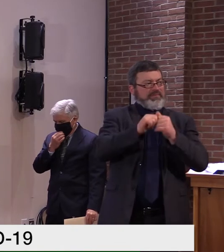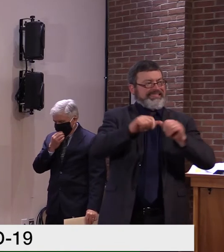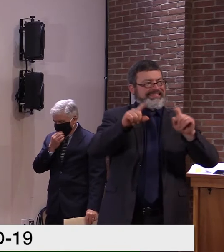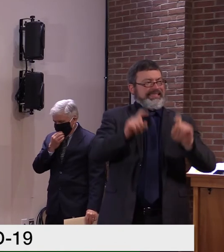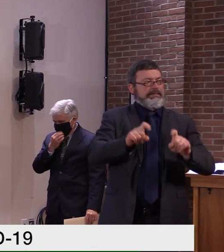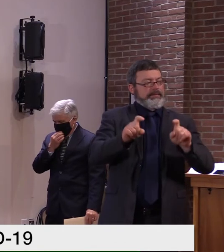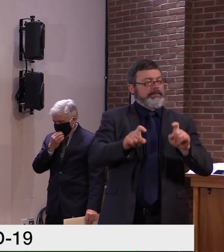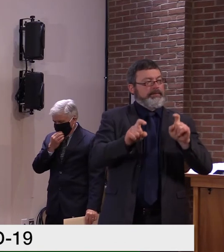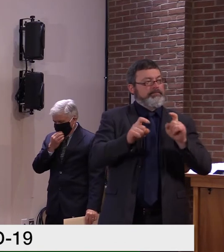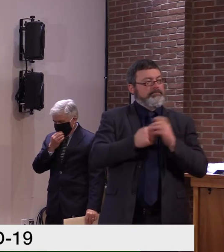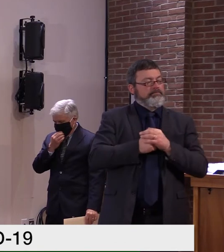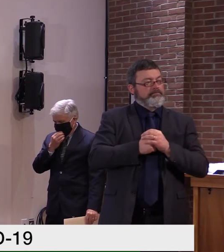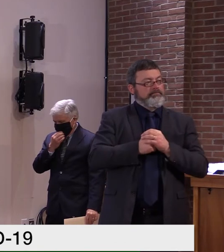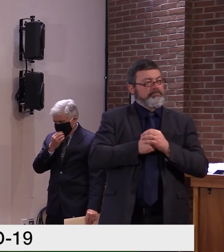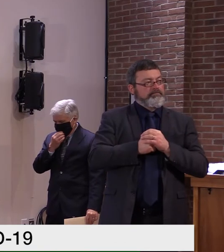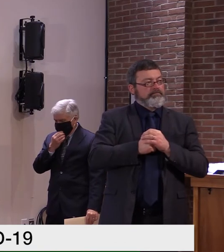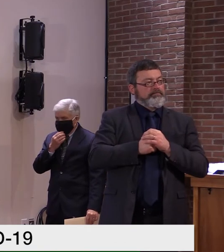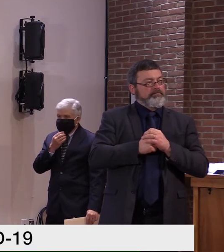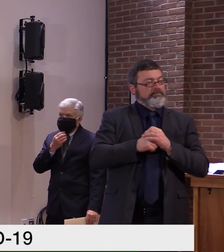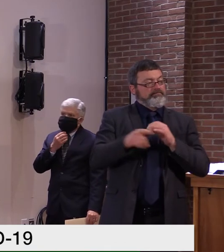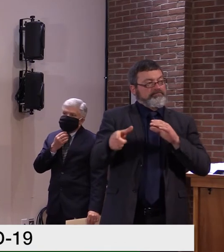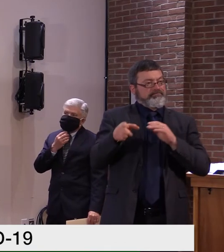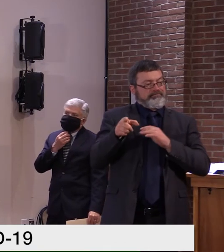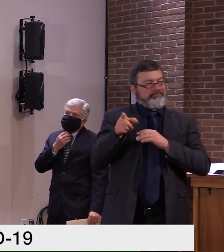people's emails.